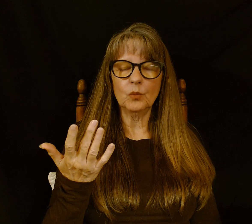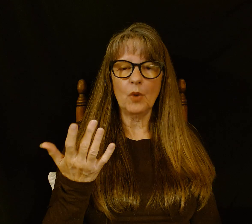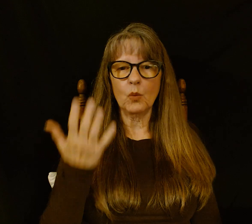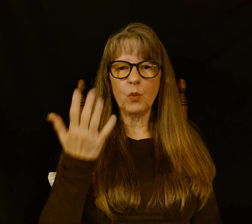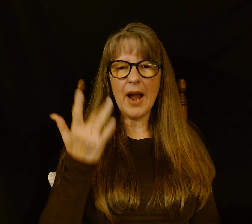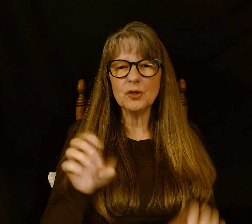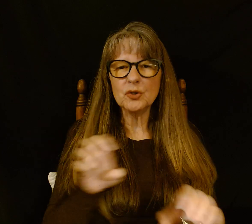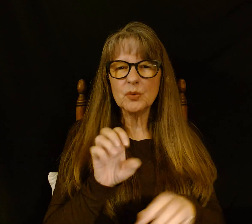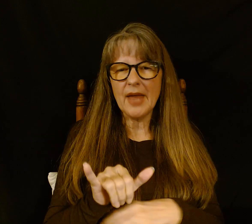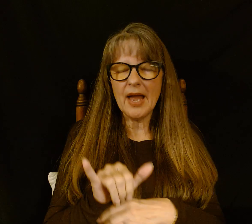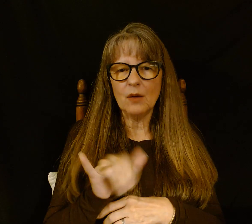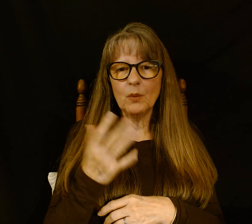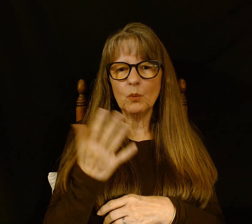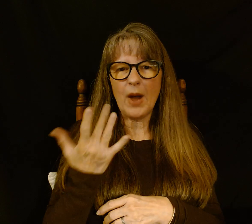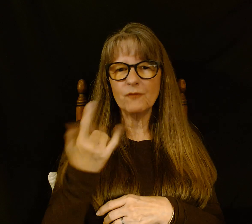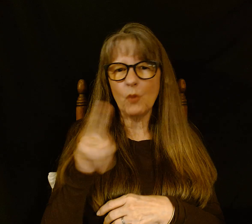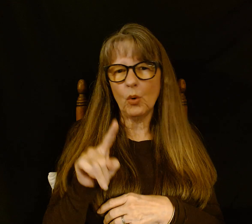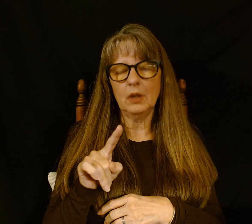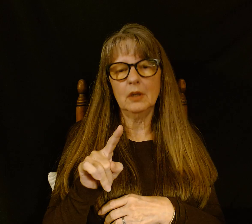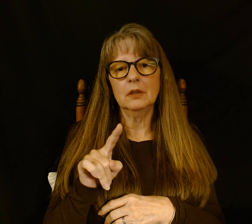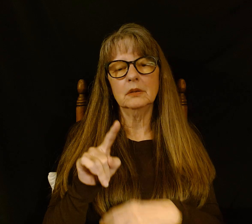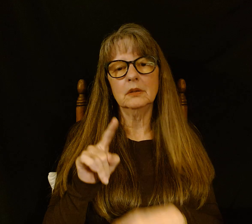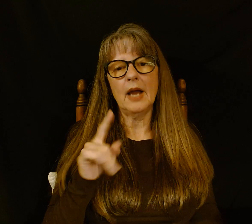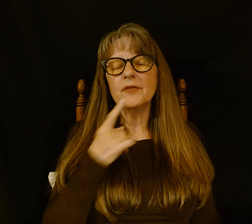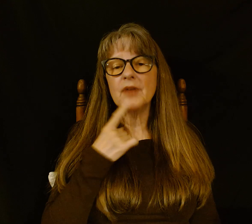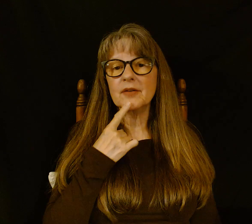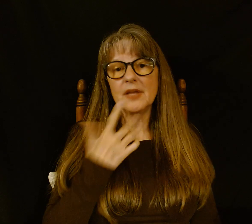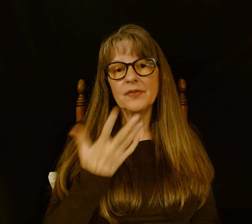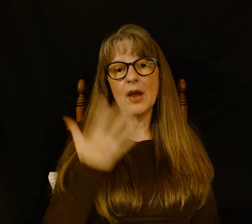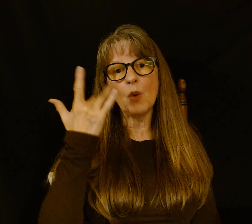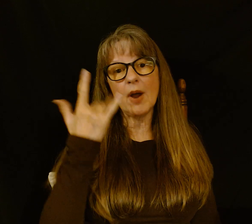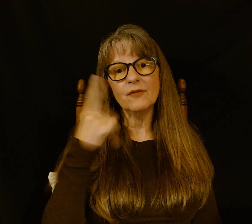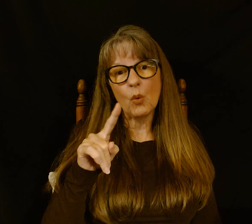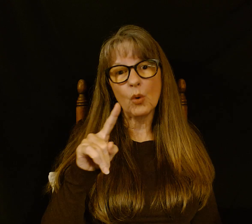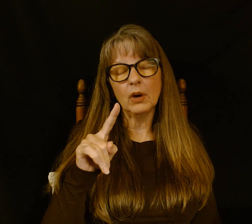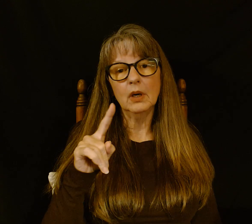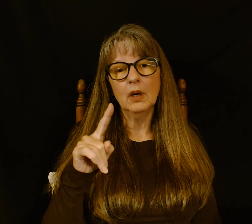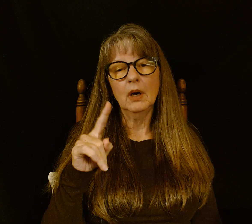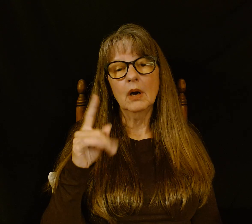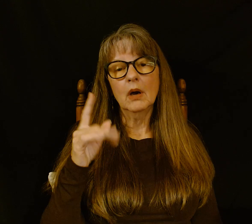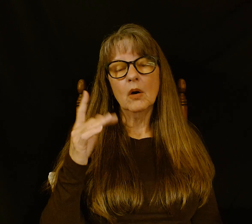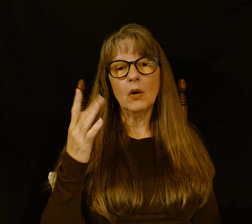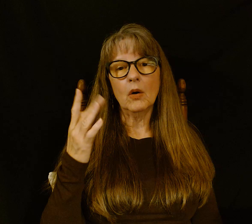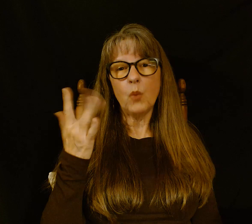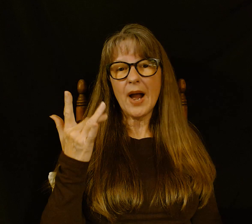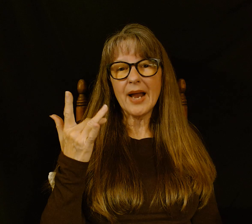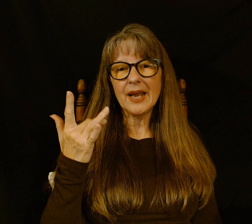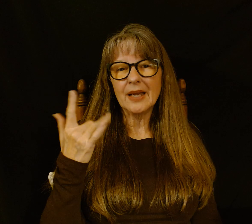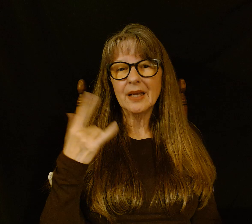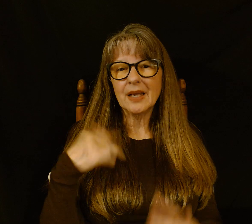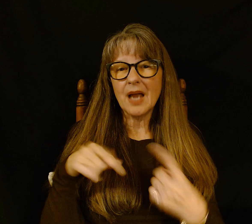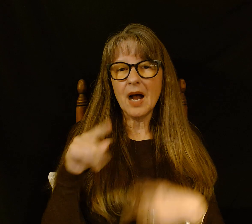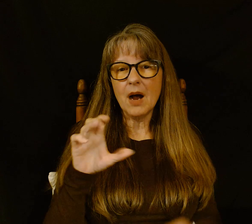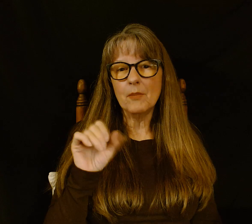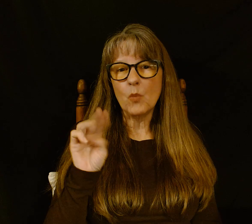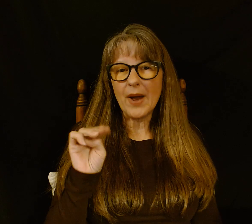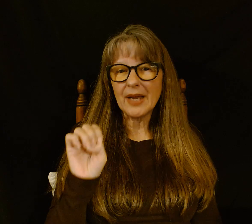Or why are you doing that? Why for? I've said that. Why for? Or why come? Why